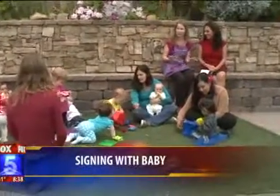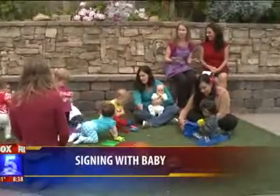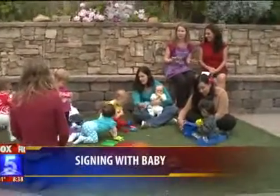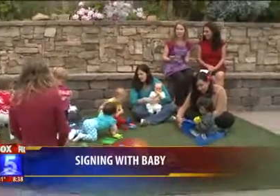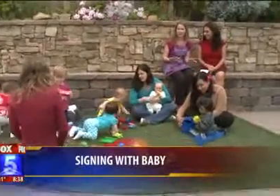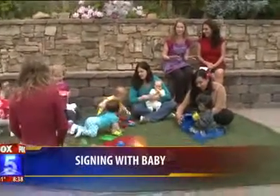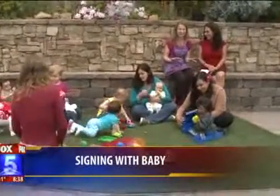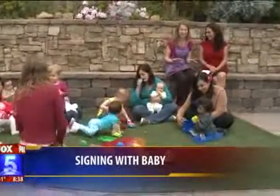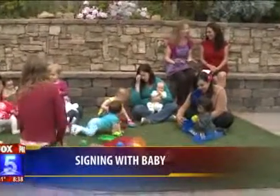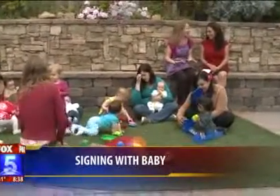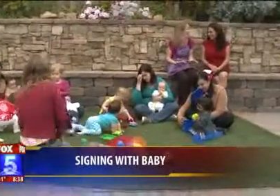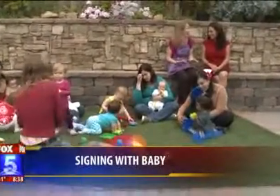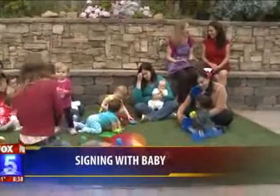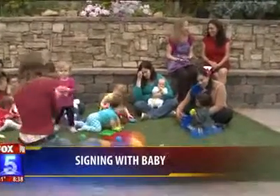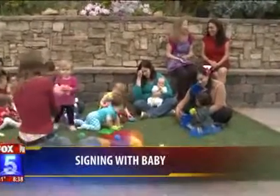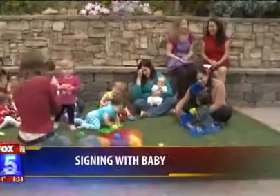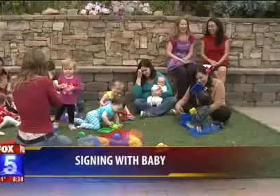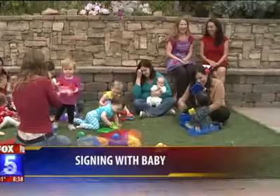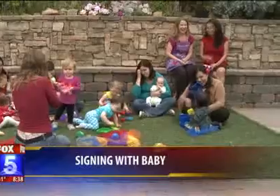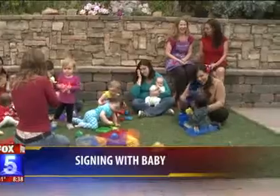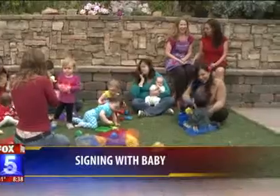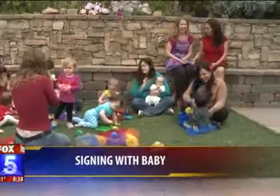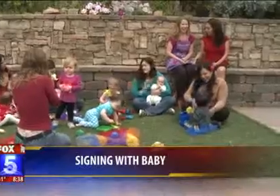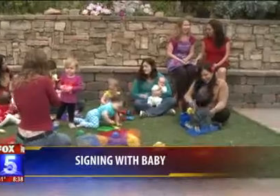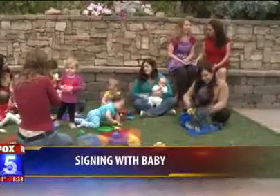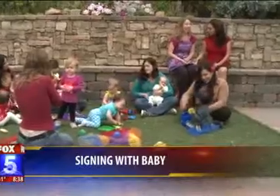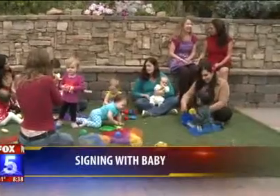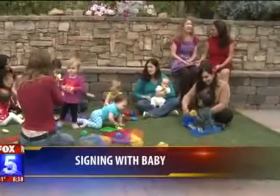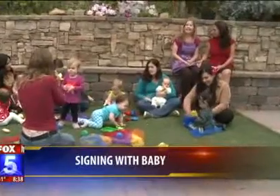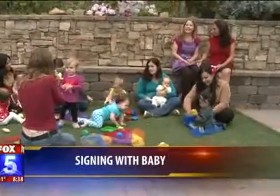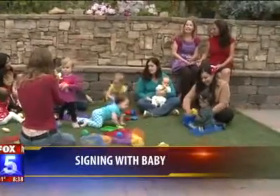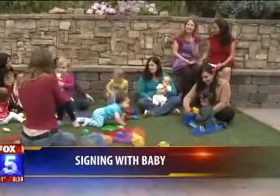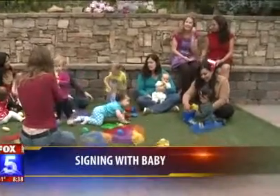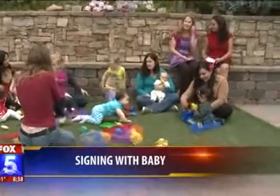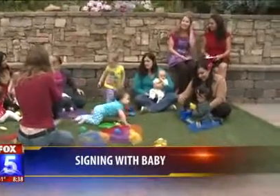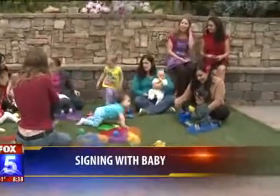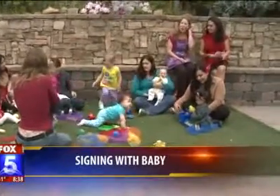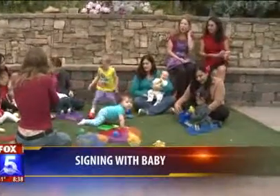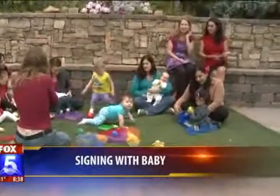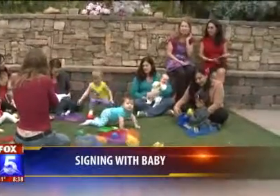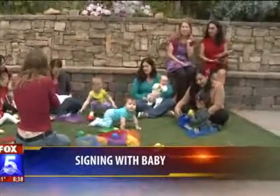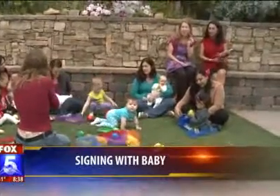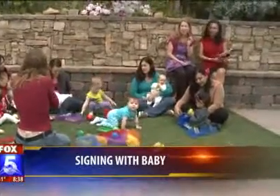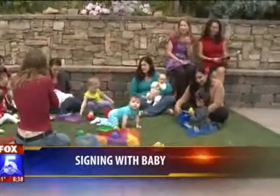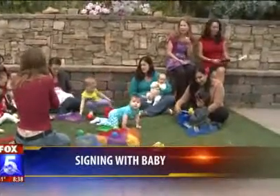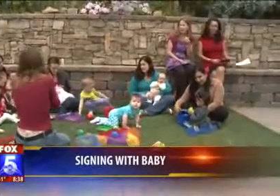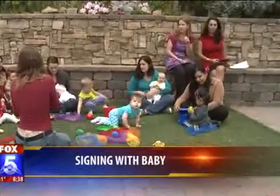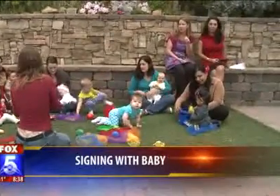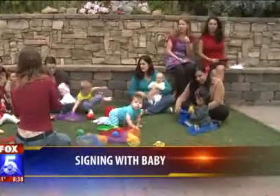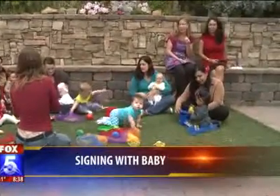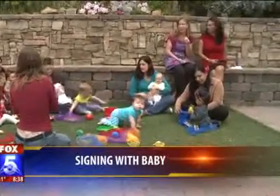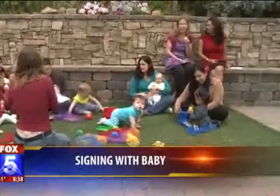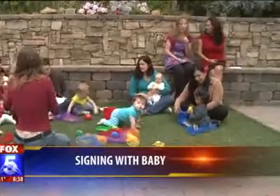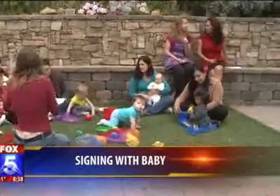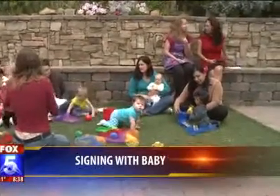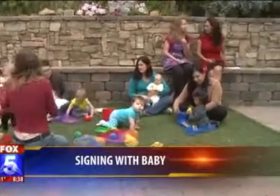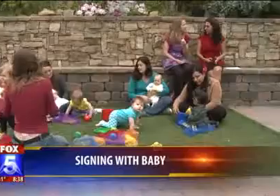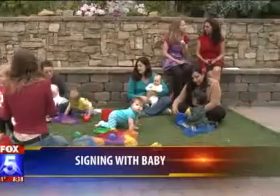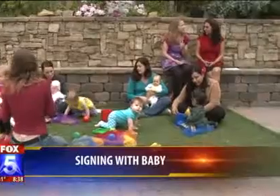your translator. Okay, and it's good for dads too? Yes, because dads don't always develop what I sort of call the mommy ear. If you